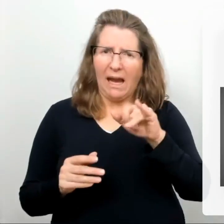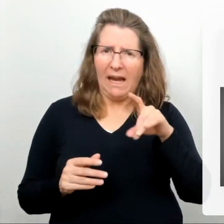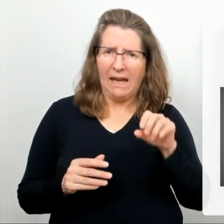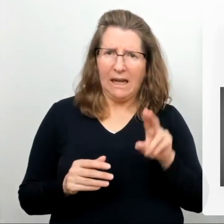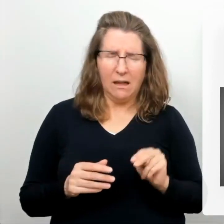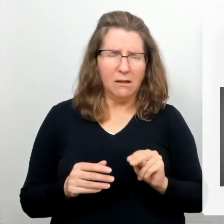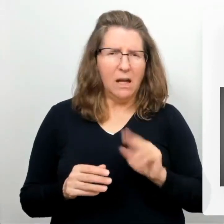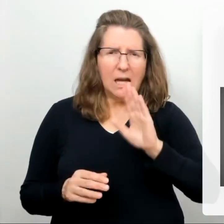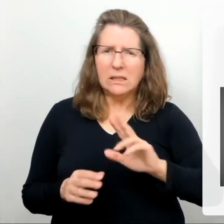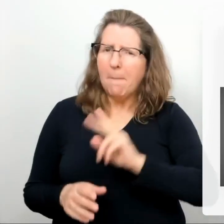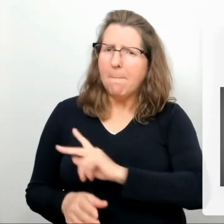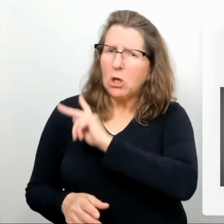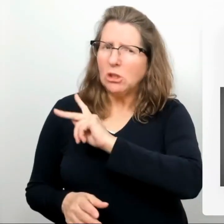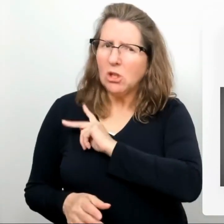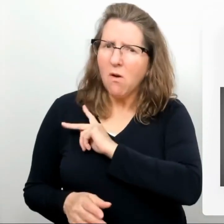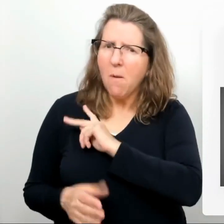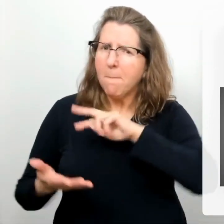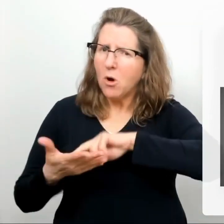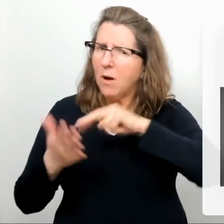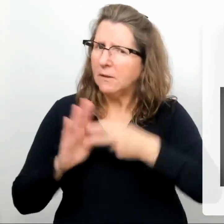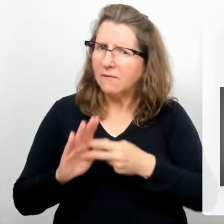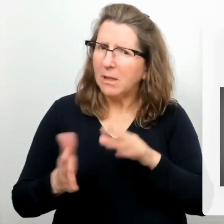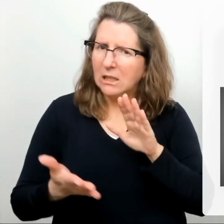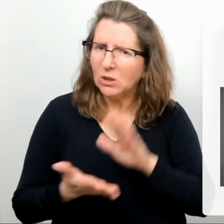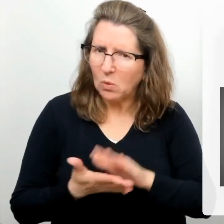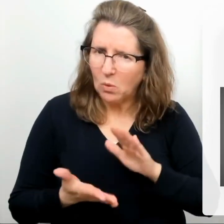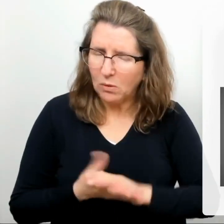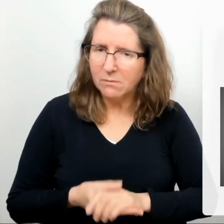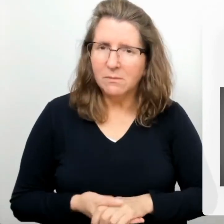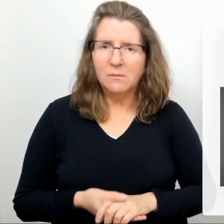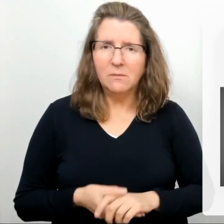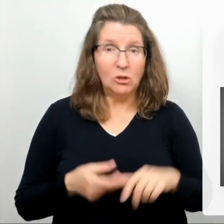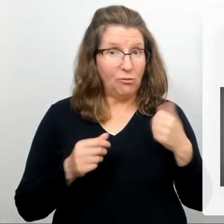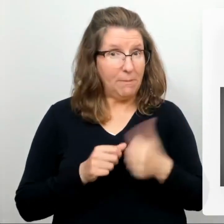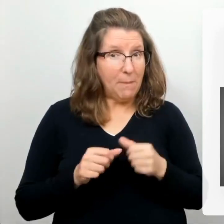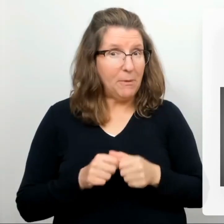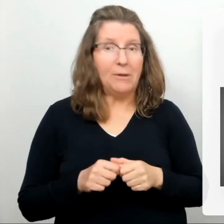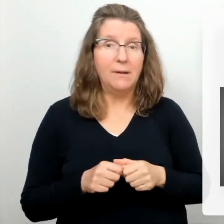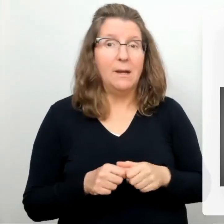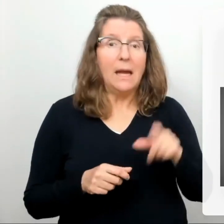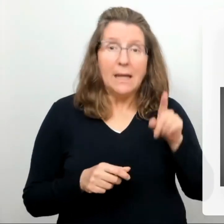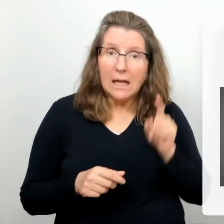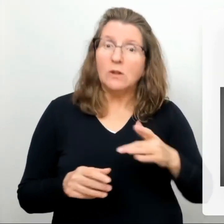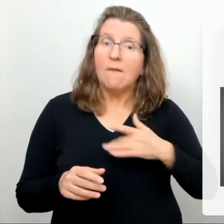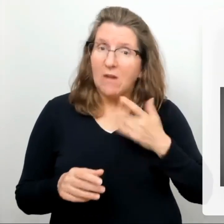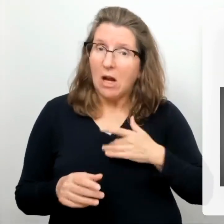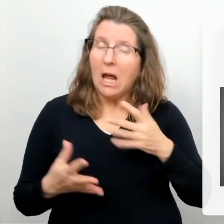Let's begin by analyzing Aiden's personal purpose in school. This deals with a sense